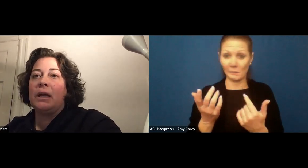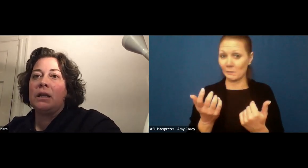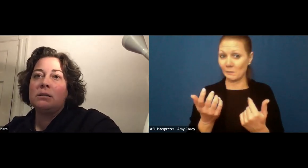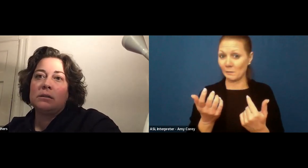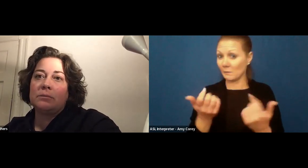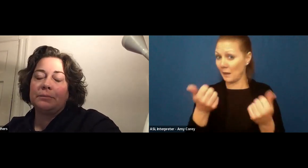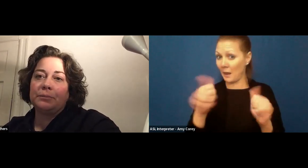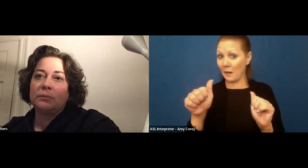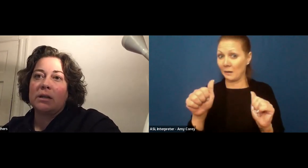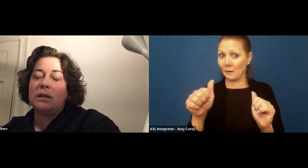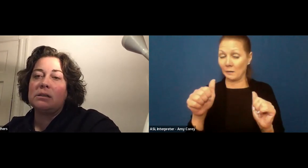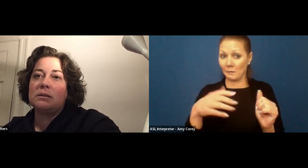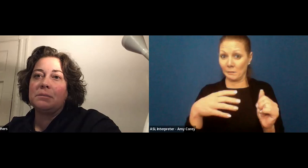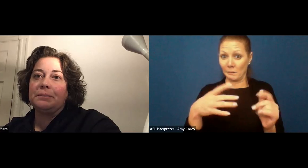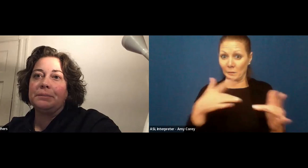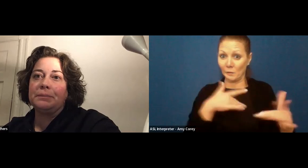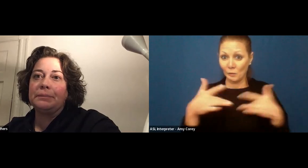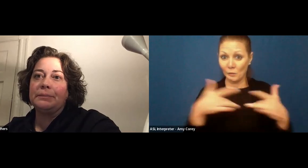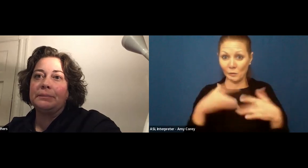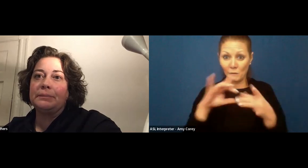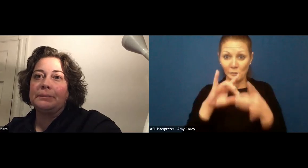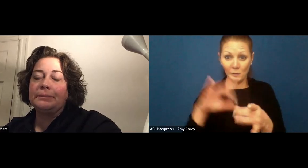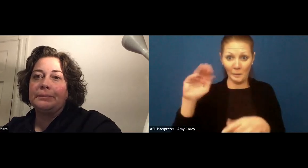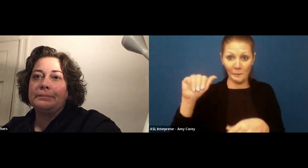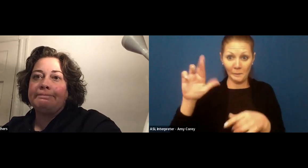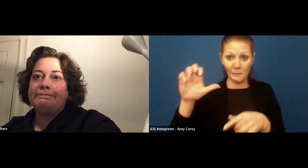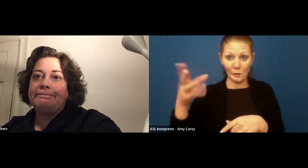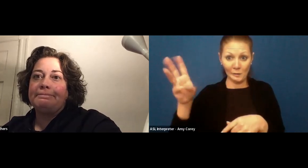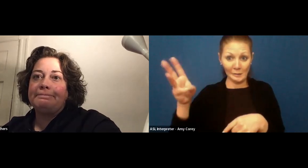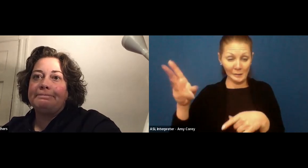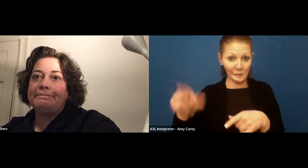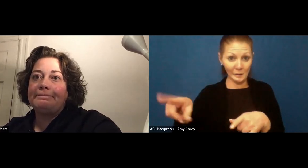thoughts, opinions, ideas.